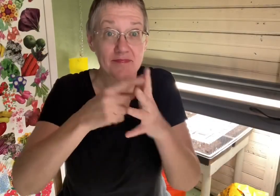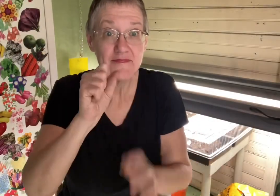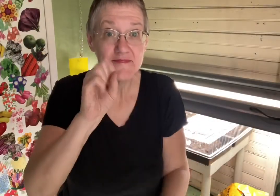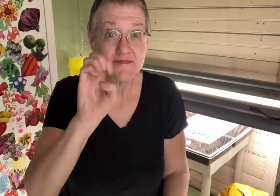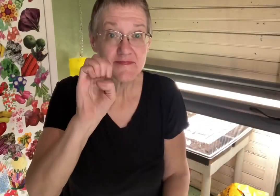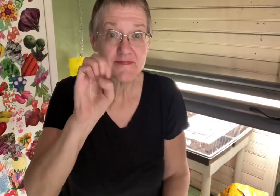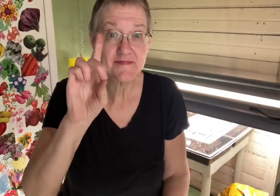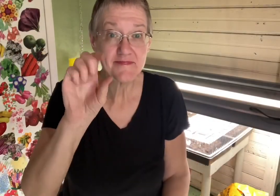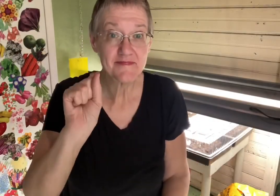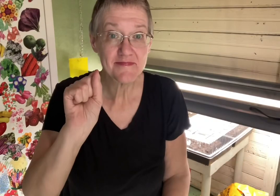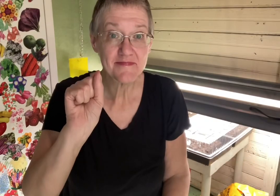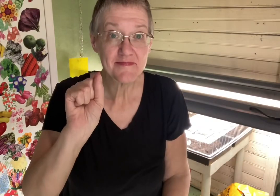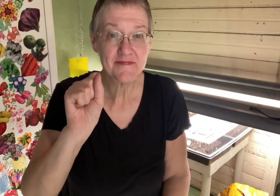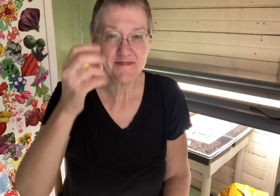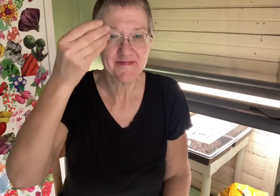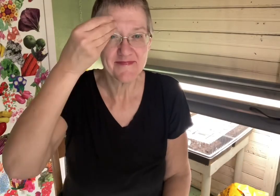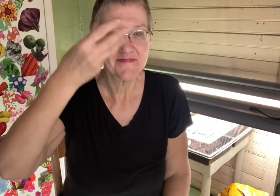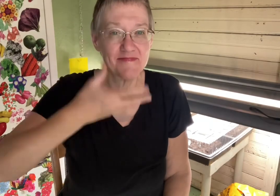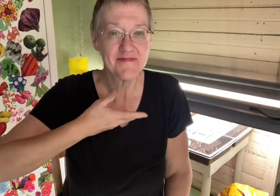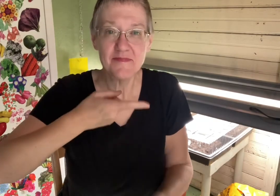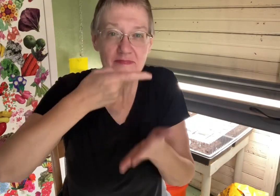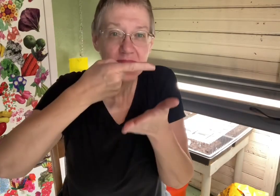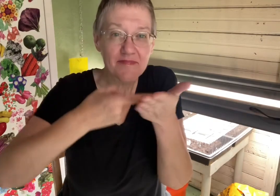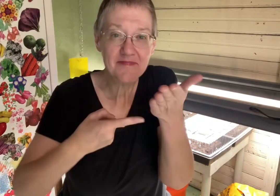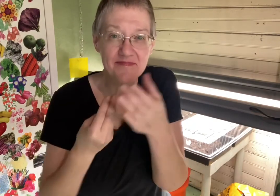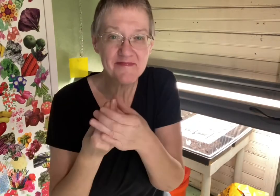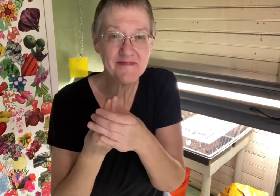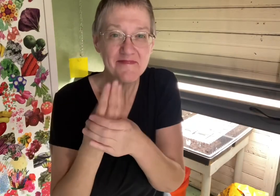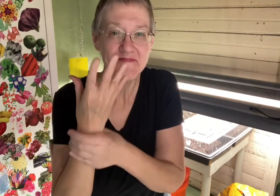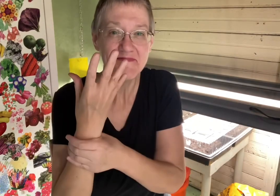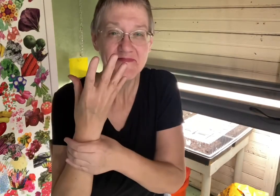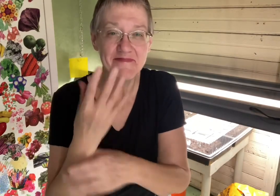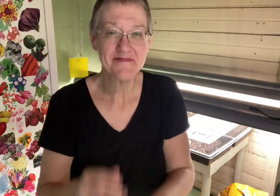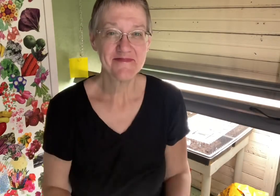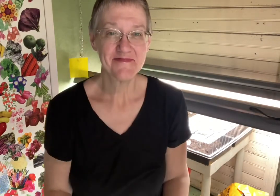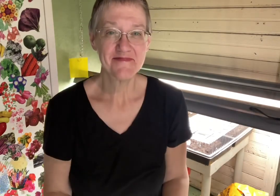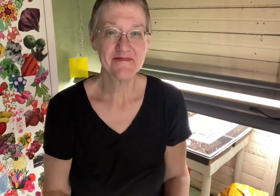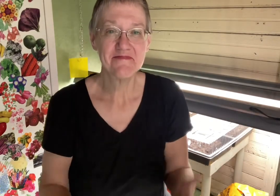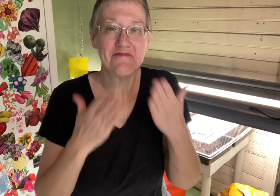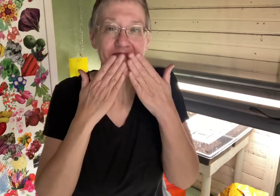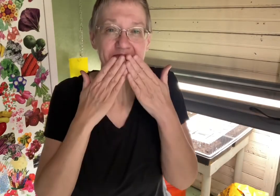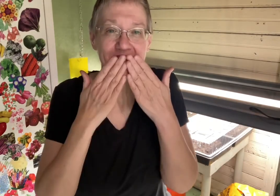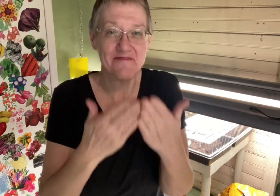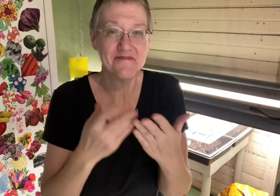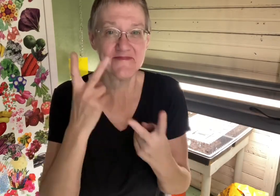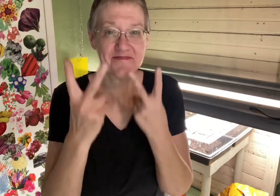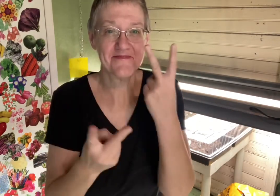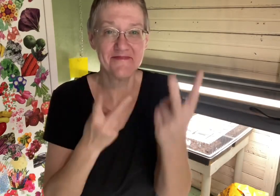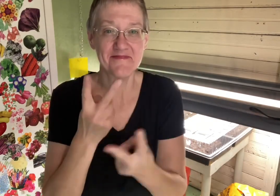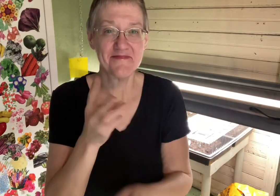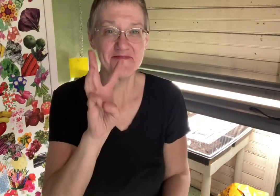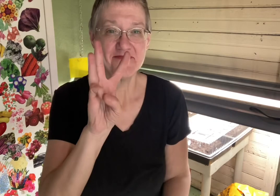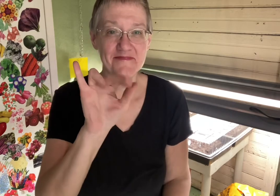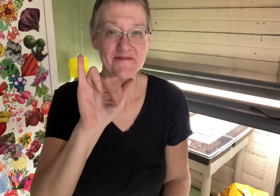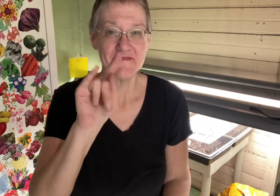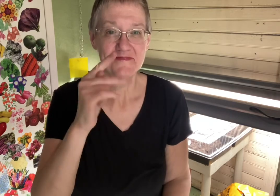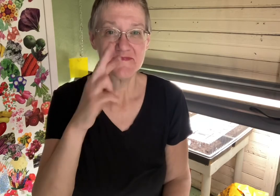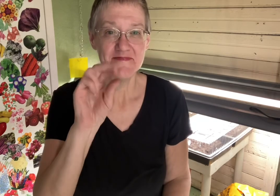Have you already started some seeds? Let me know what's growing. Thank you for visiting